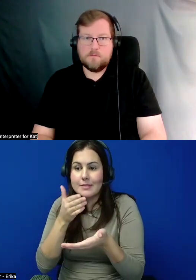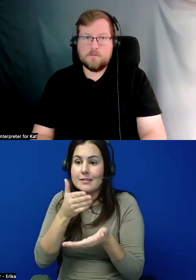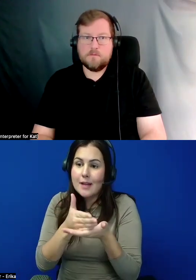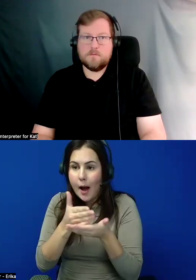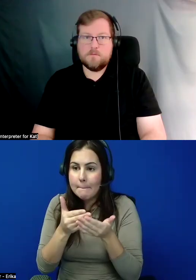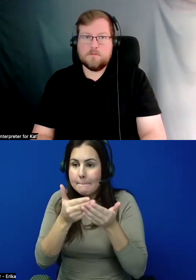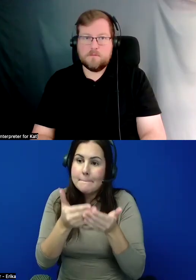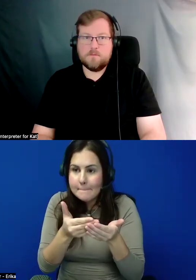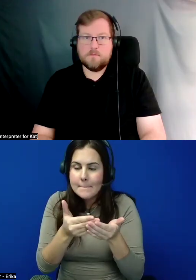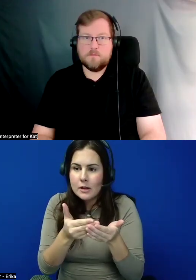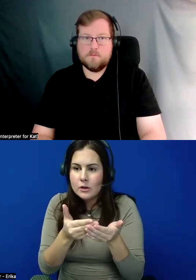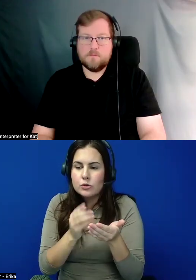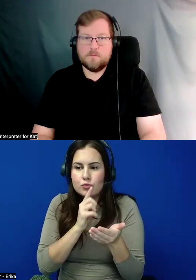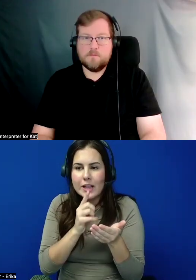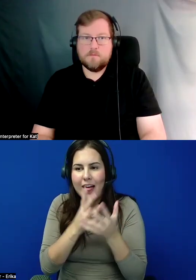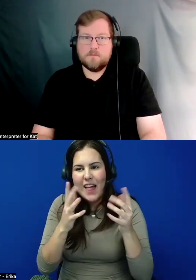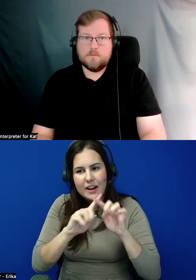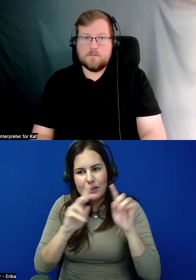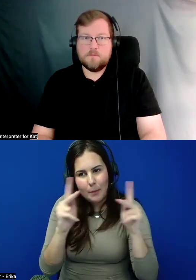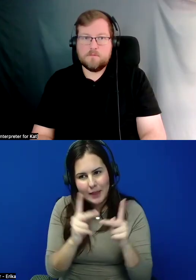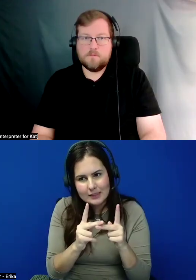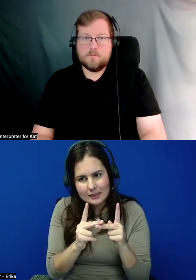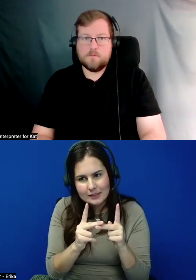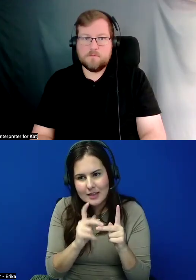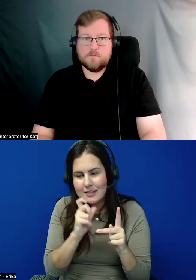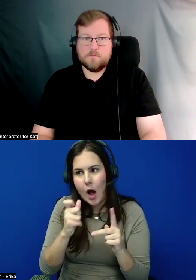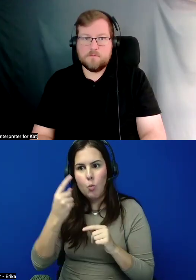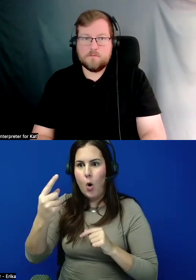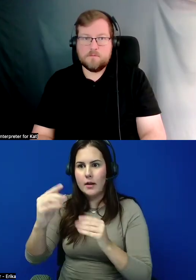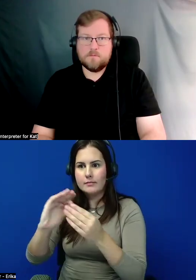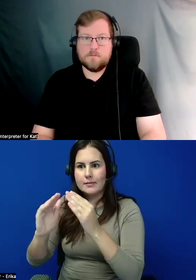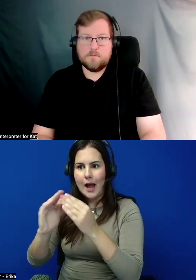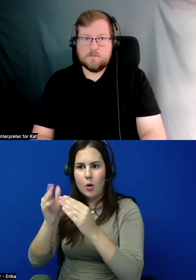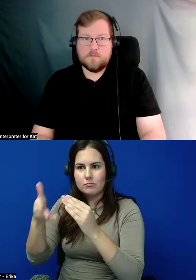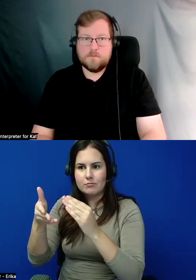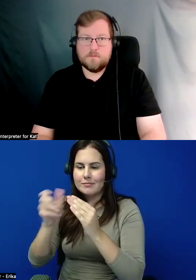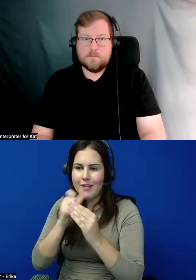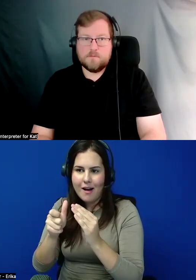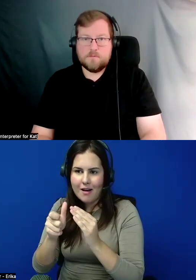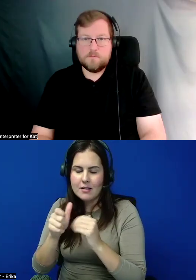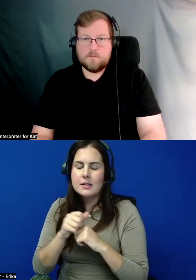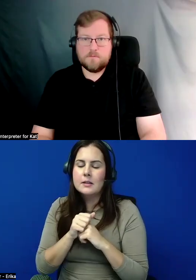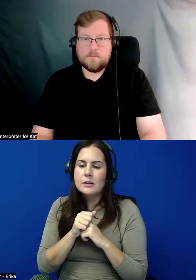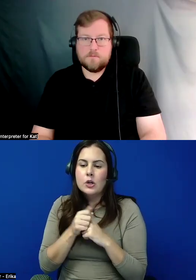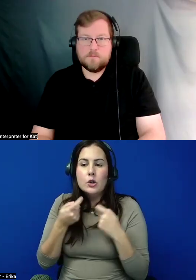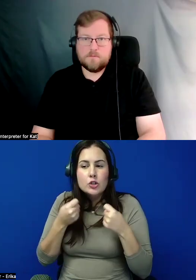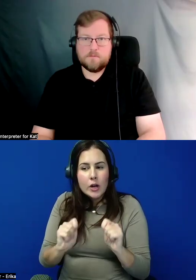a series of different places that they weren't all actually in one town, right? It was a series. We would try to